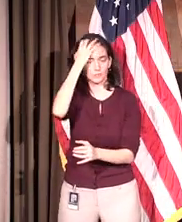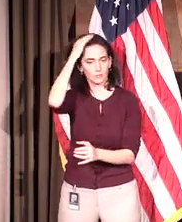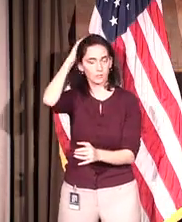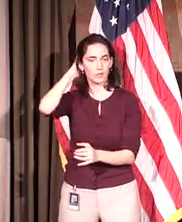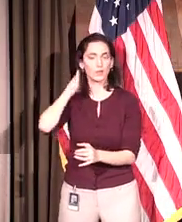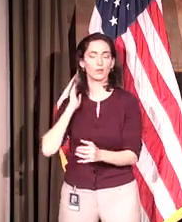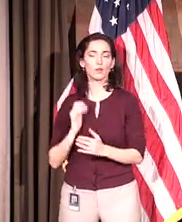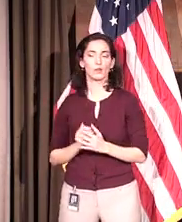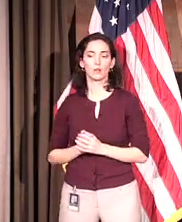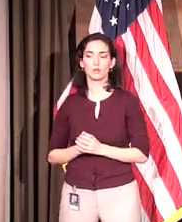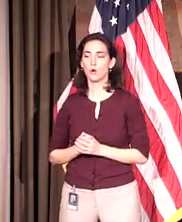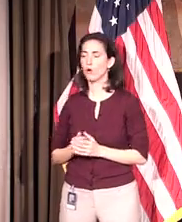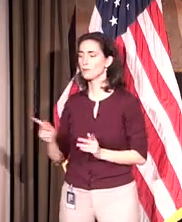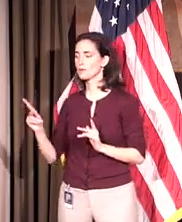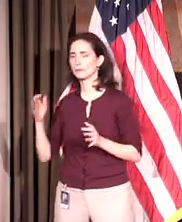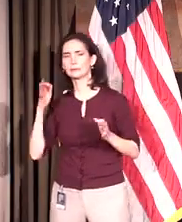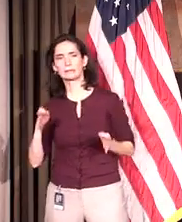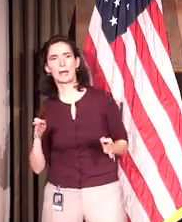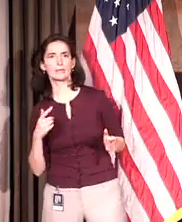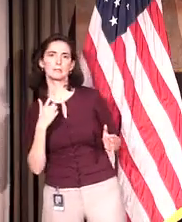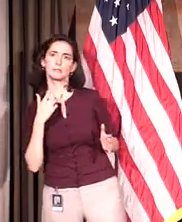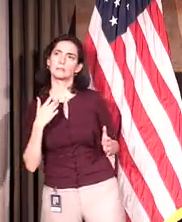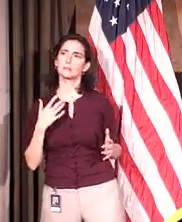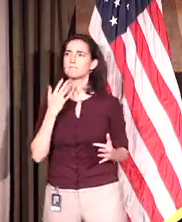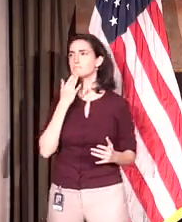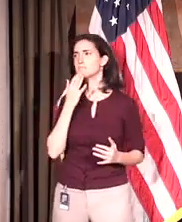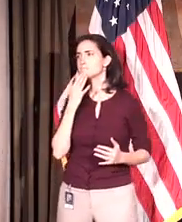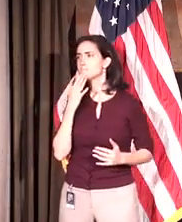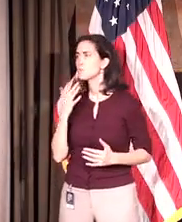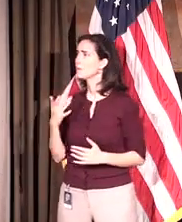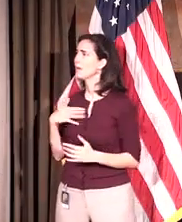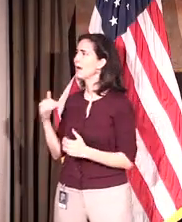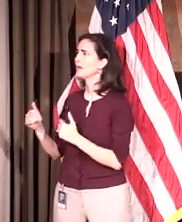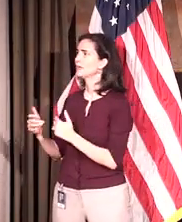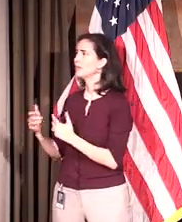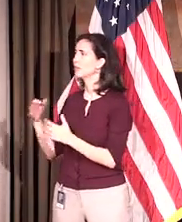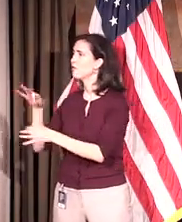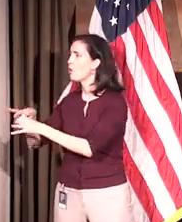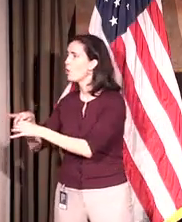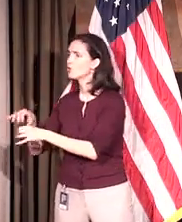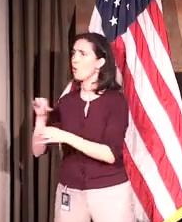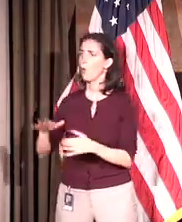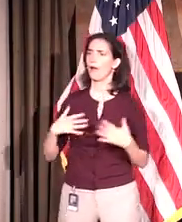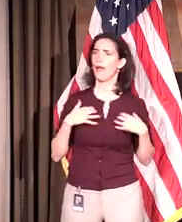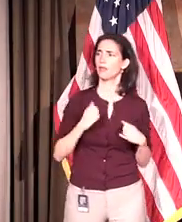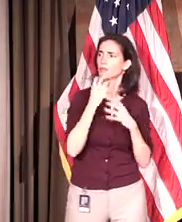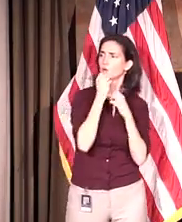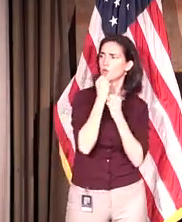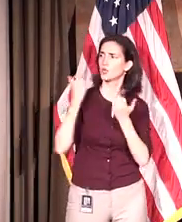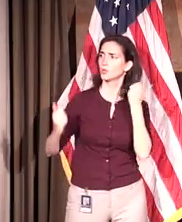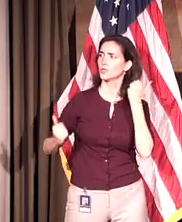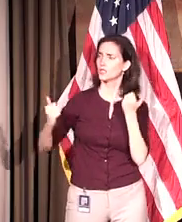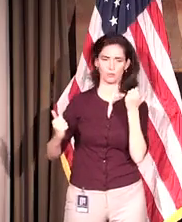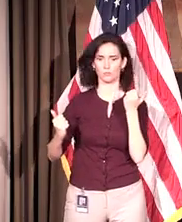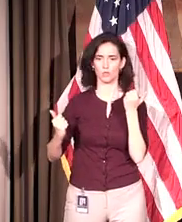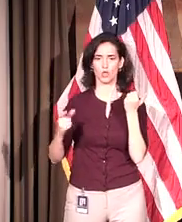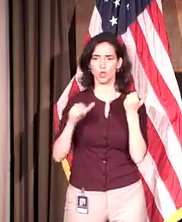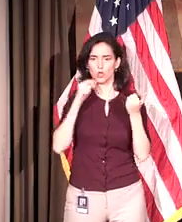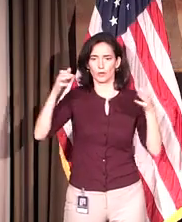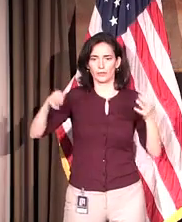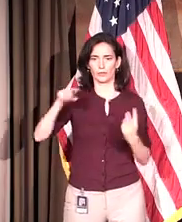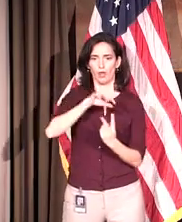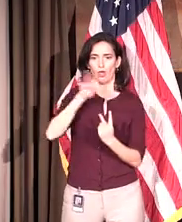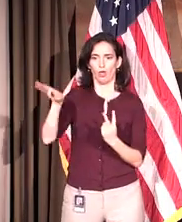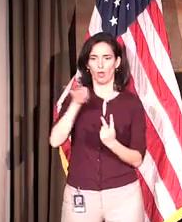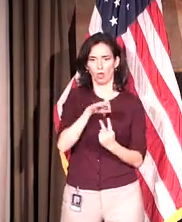make them have to decide between risking their health in order to cast a ballot or forfeiting their right